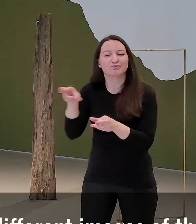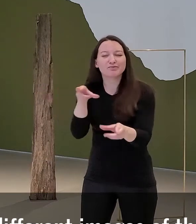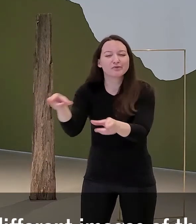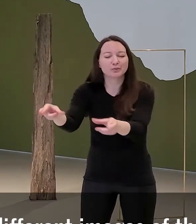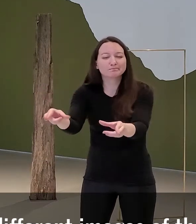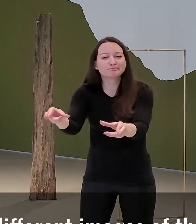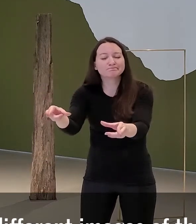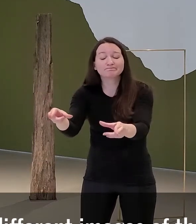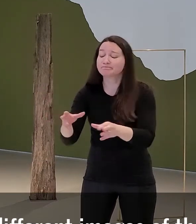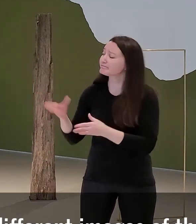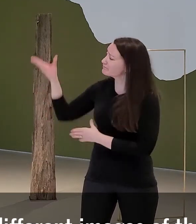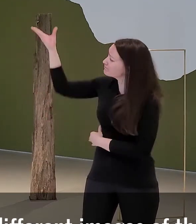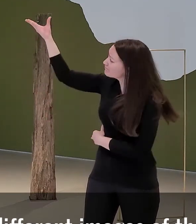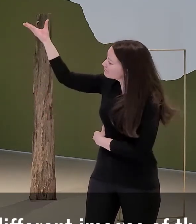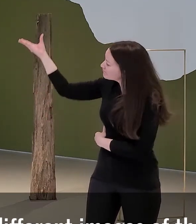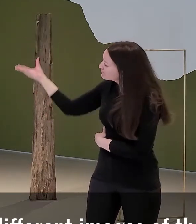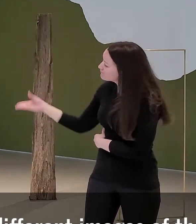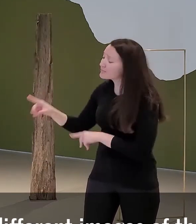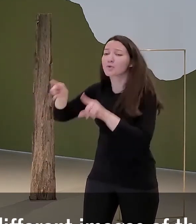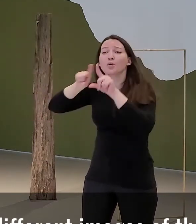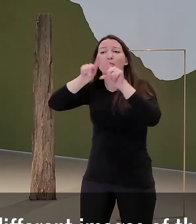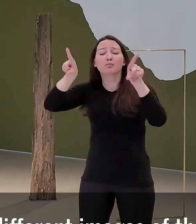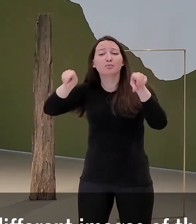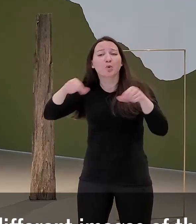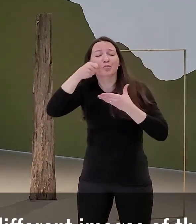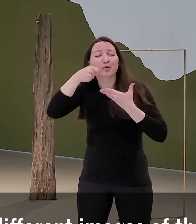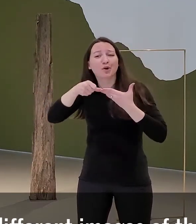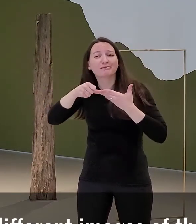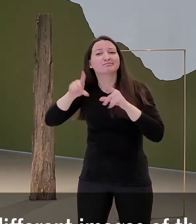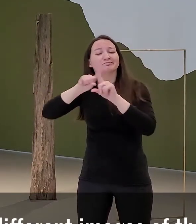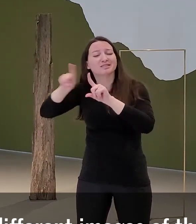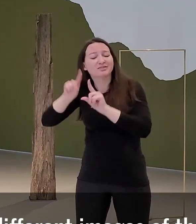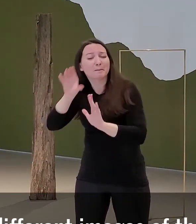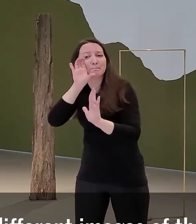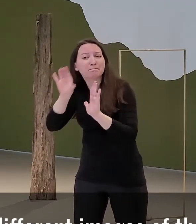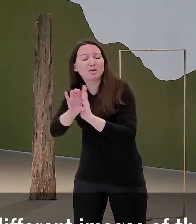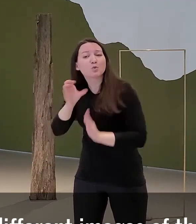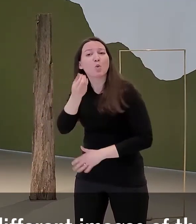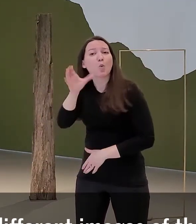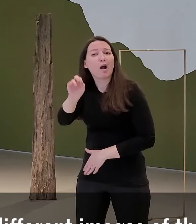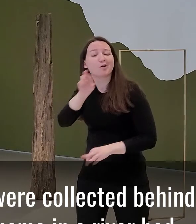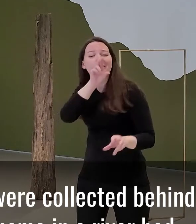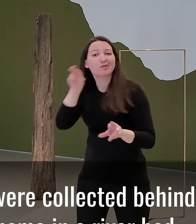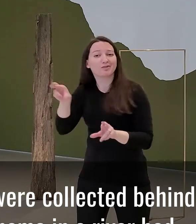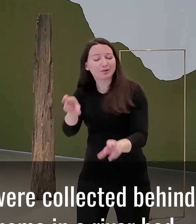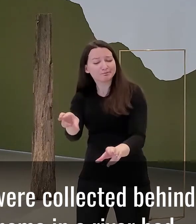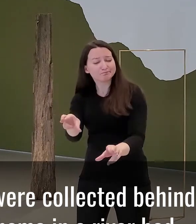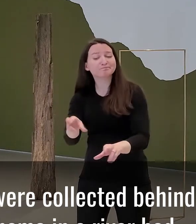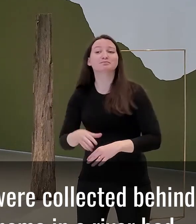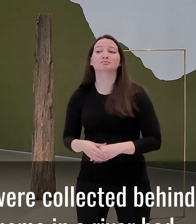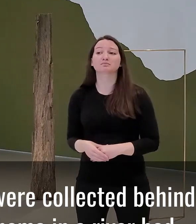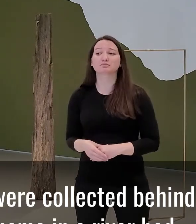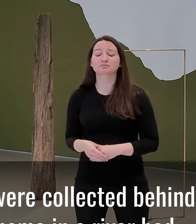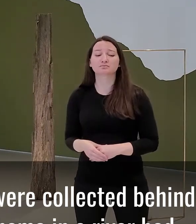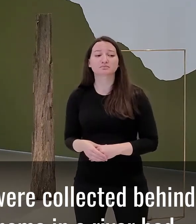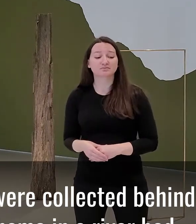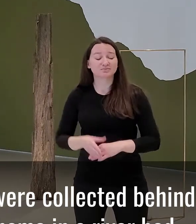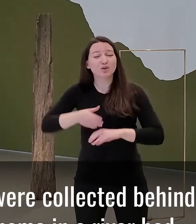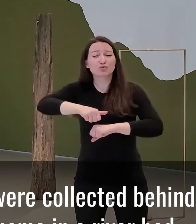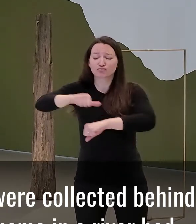are postcards with different images of that river. The worn river rocks were collected